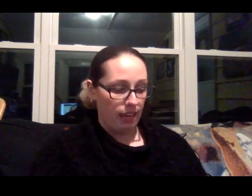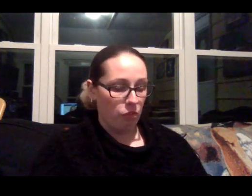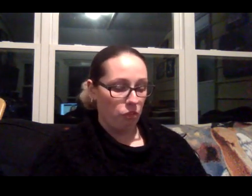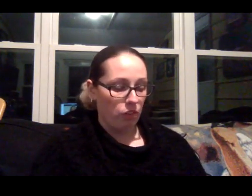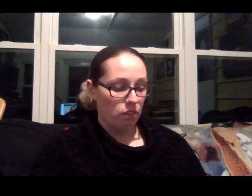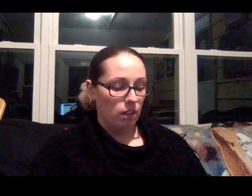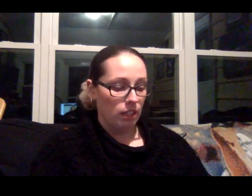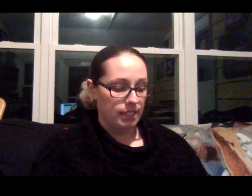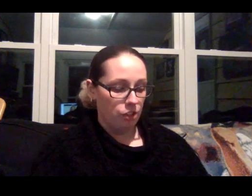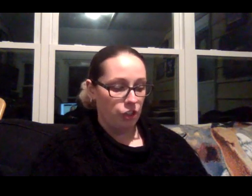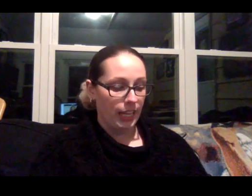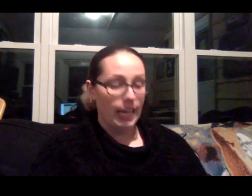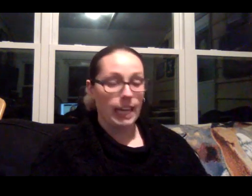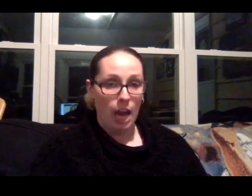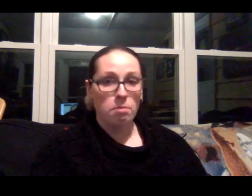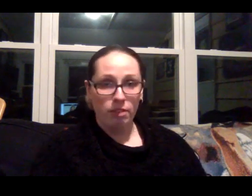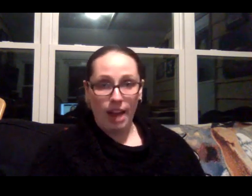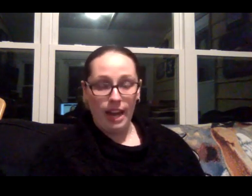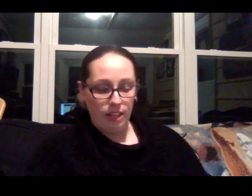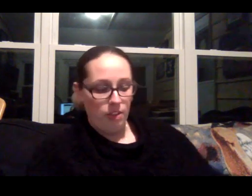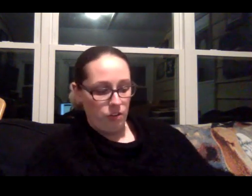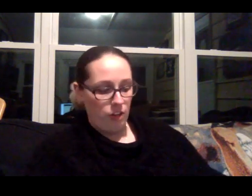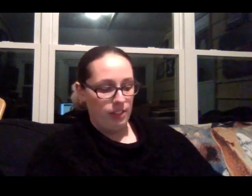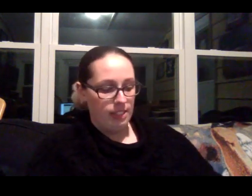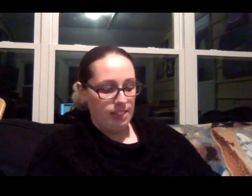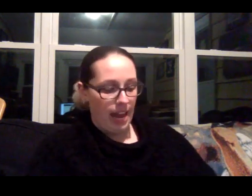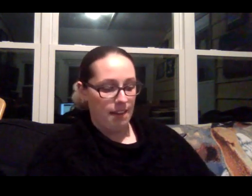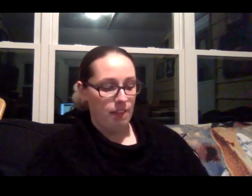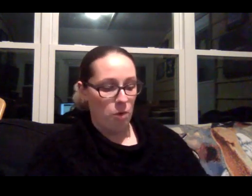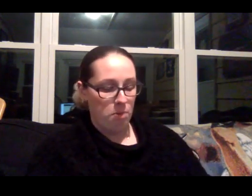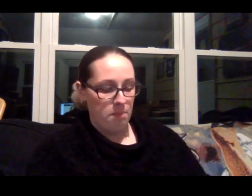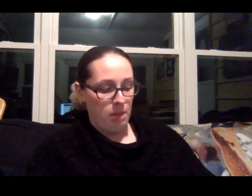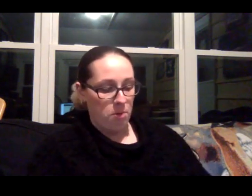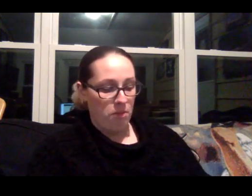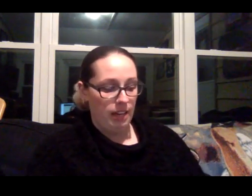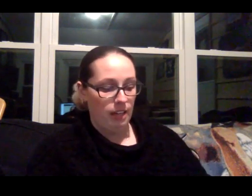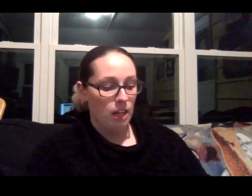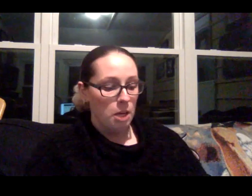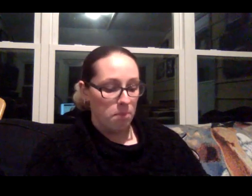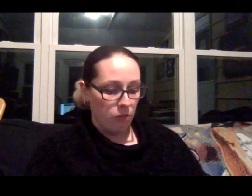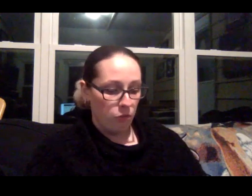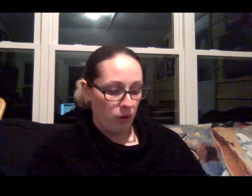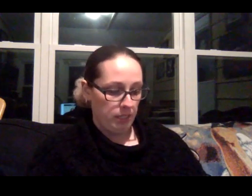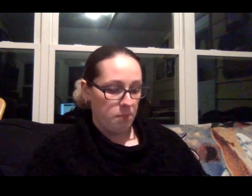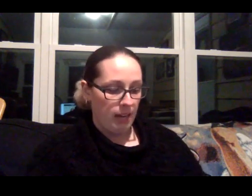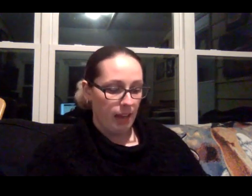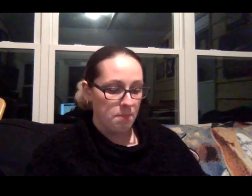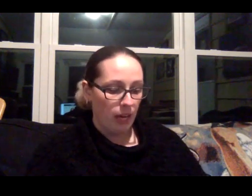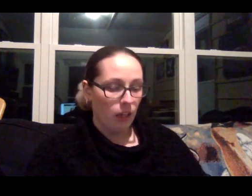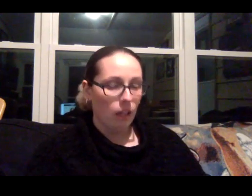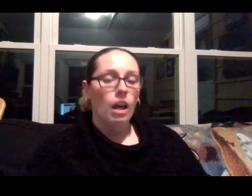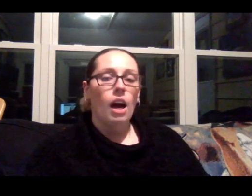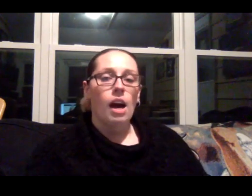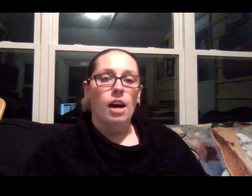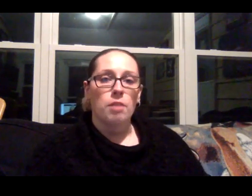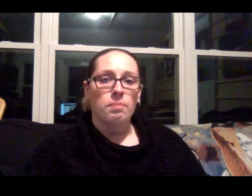if a district cannot provide the services as they were being provided before this pandemic,